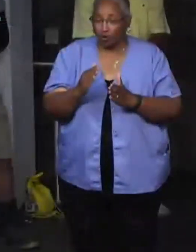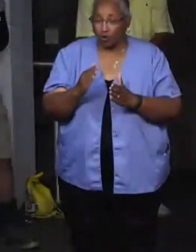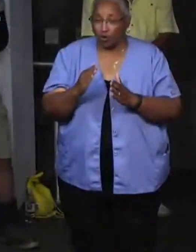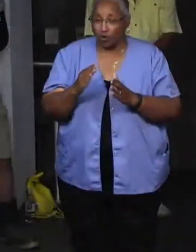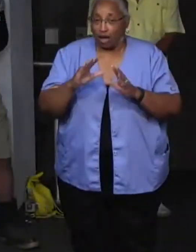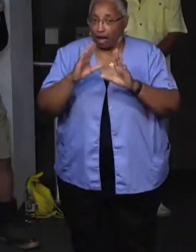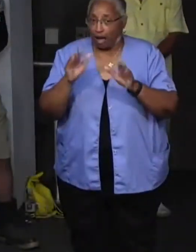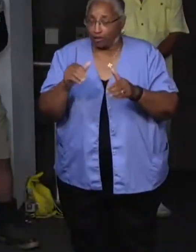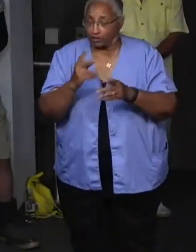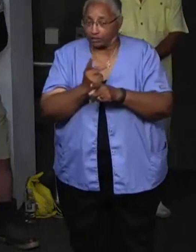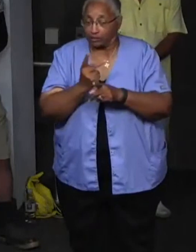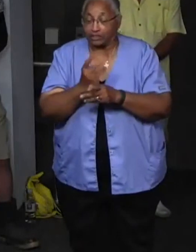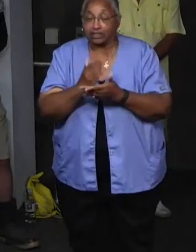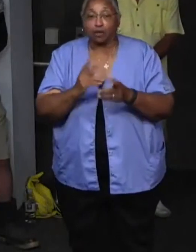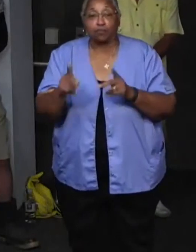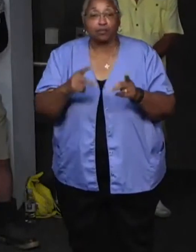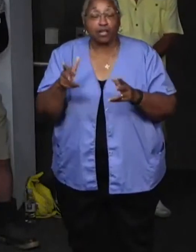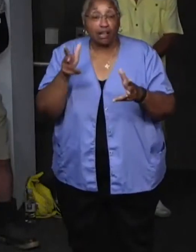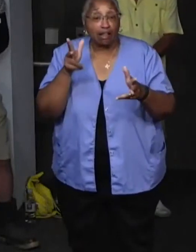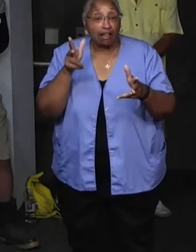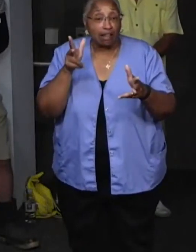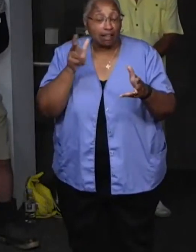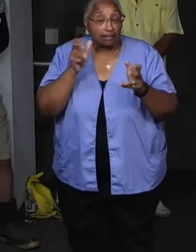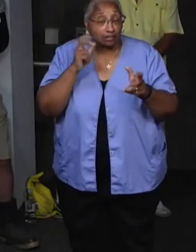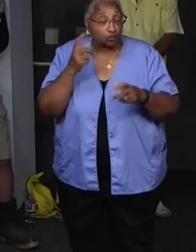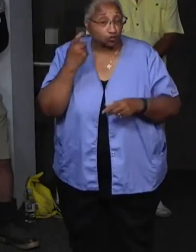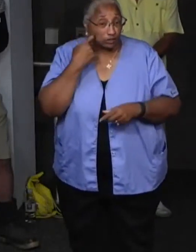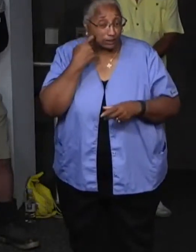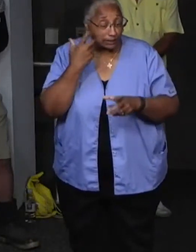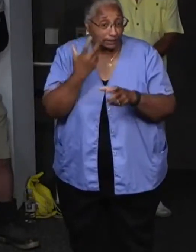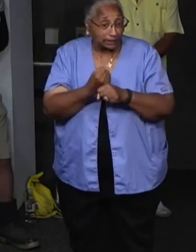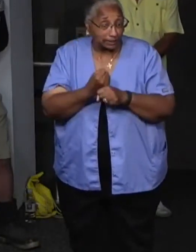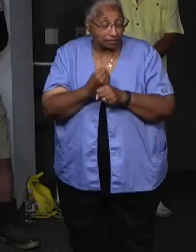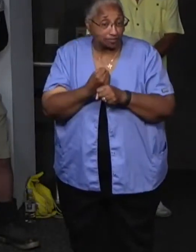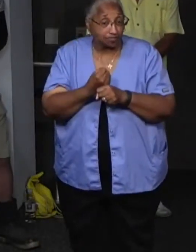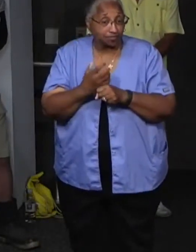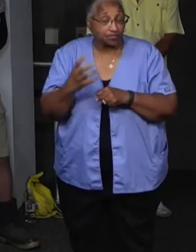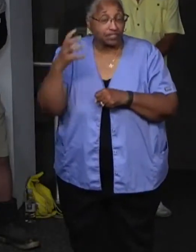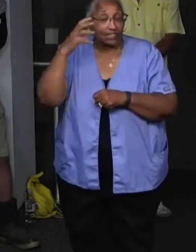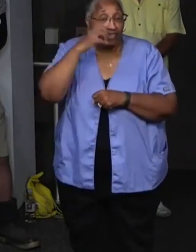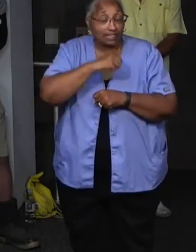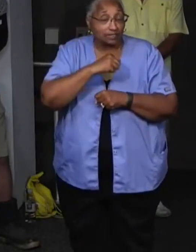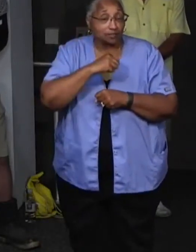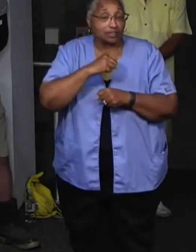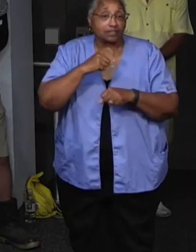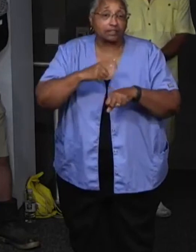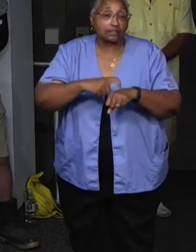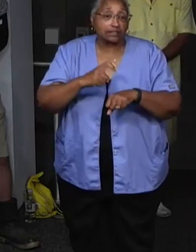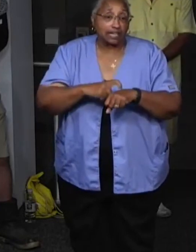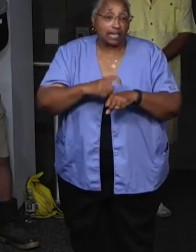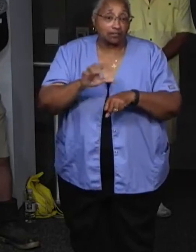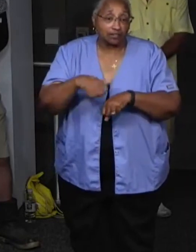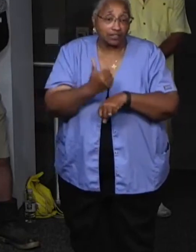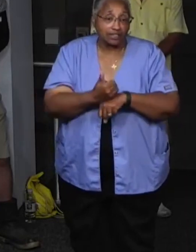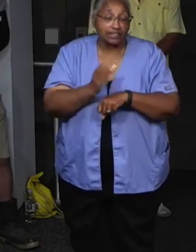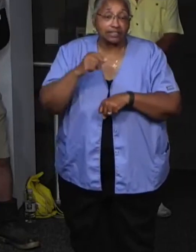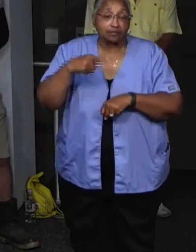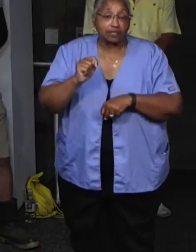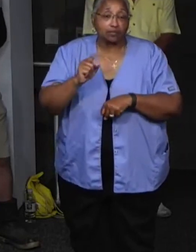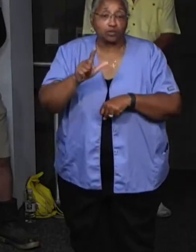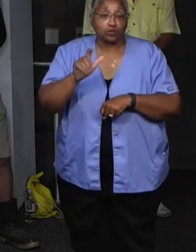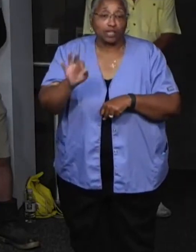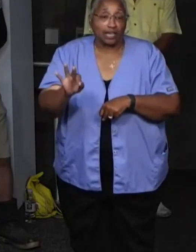first. Some people listening to this broadcast may have recently received estimated restoration time of September 29th